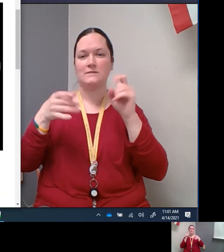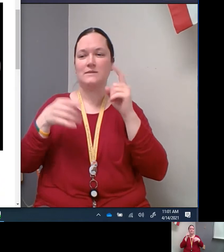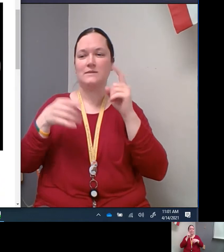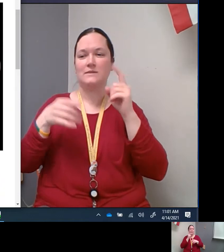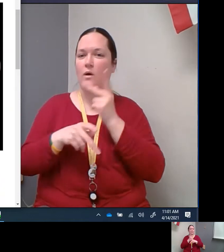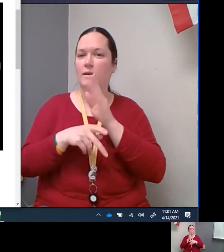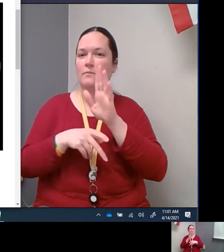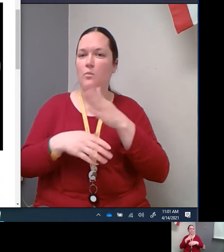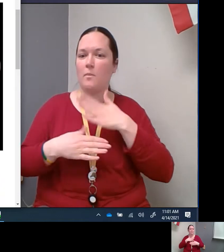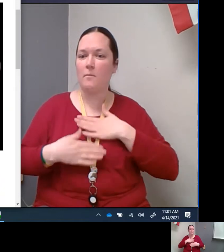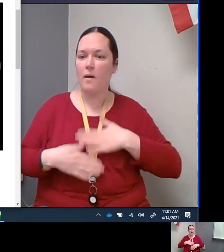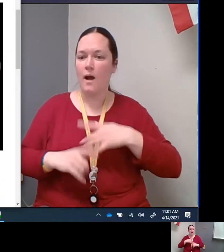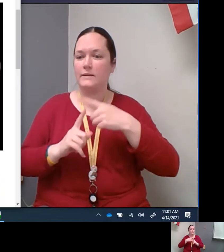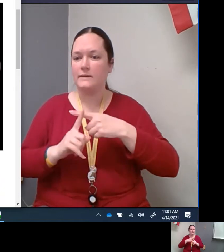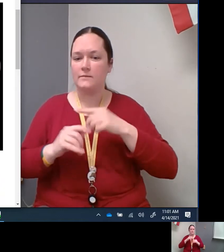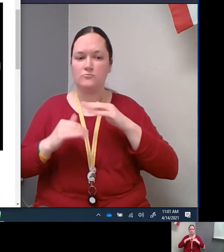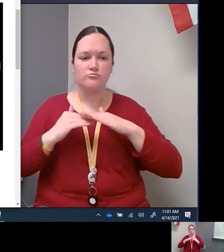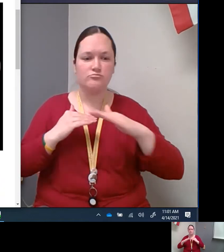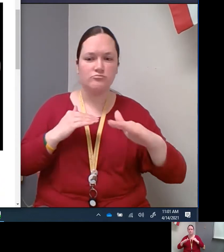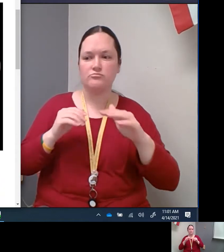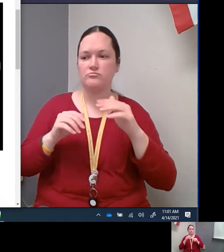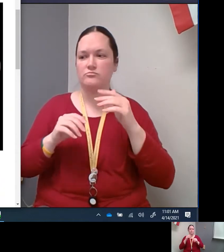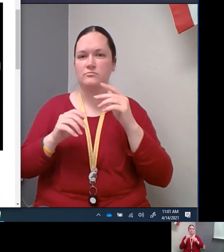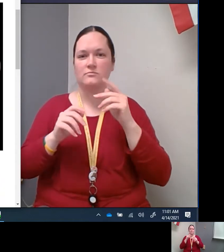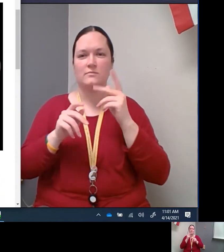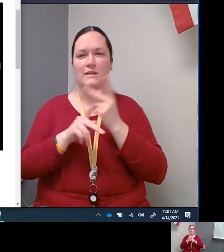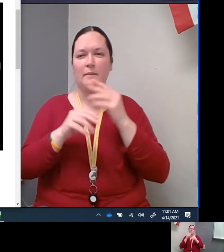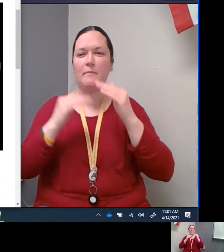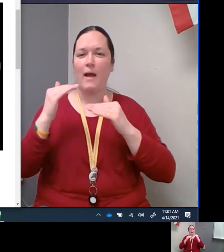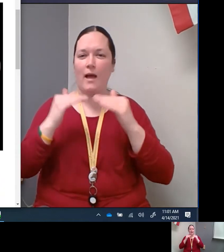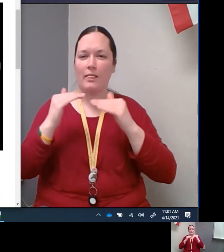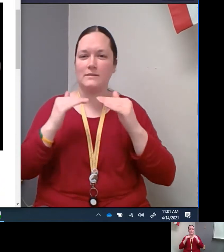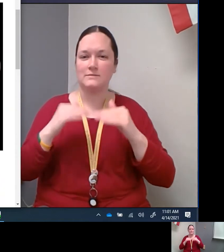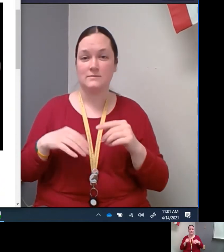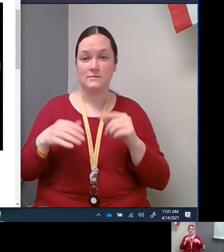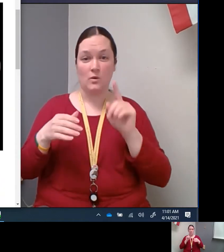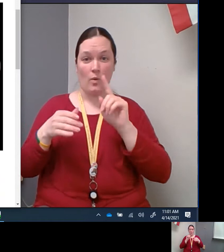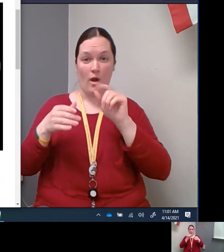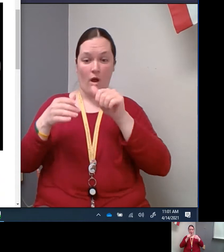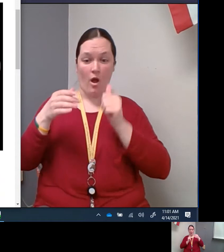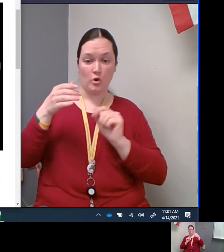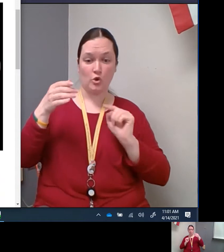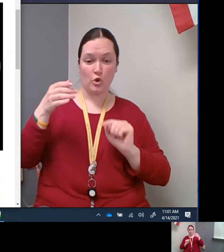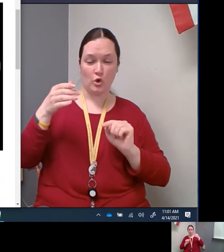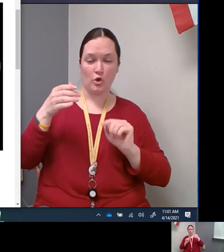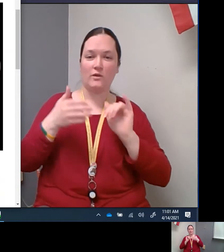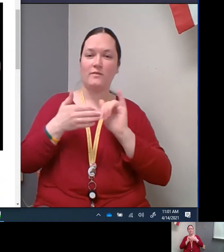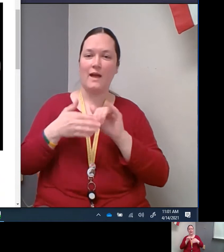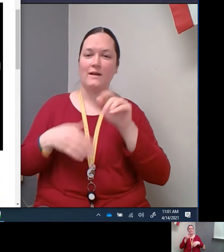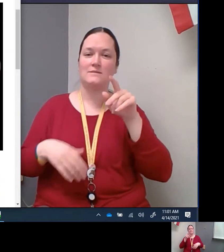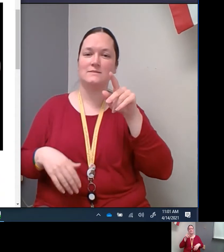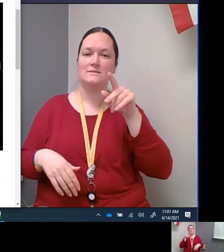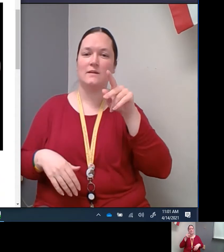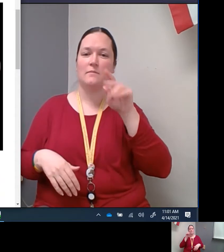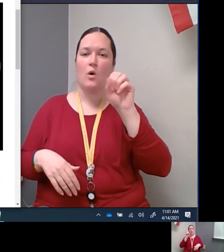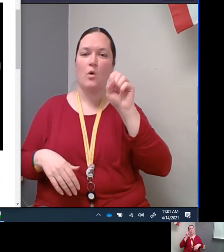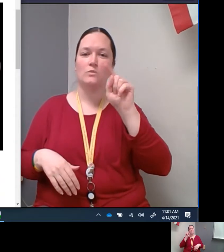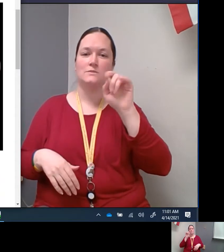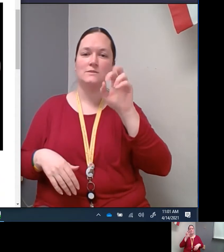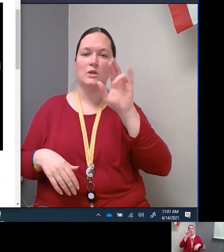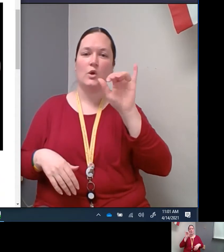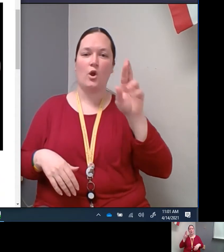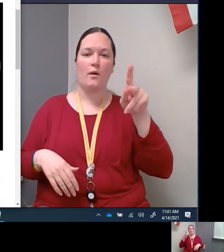It's maintaining that internal body state. Do you remember what hangs off the bottom of that? That is the posterior pituitary.